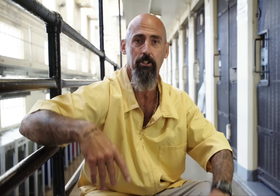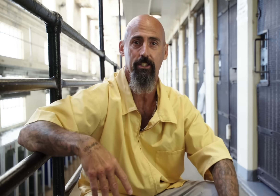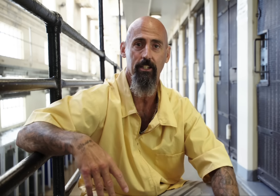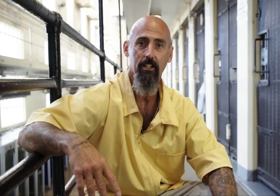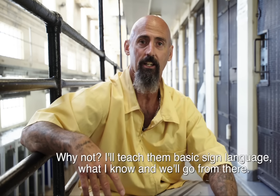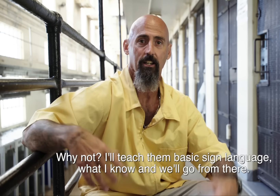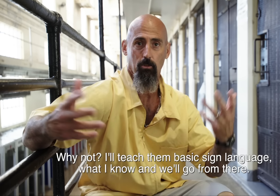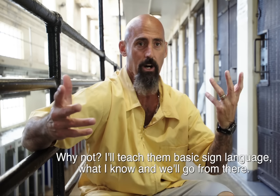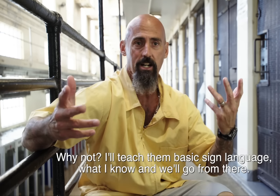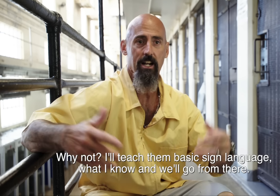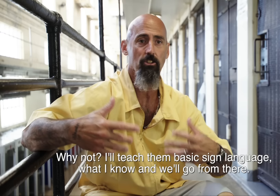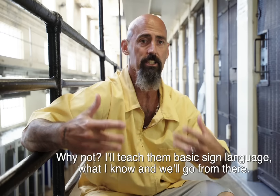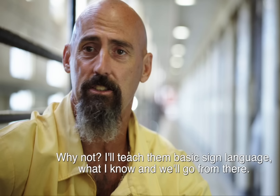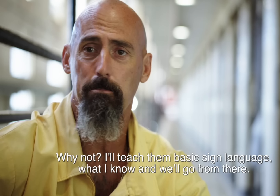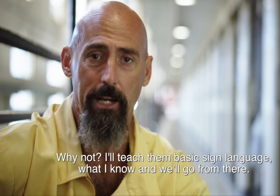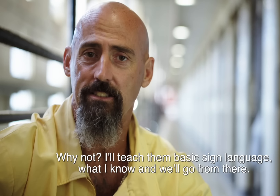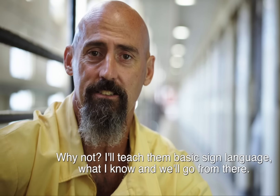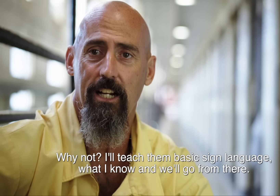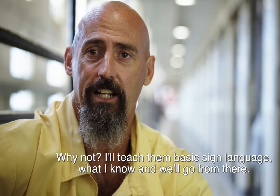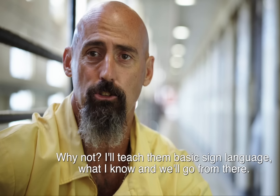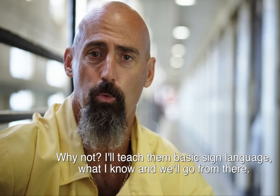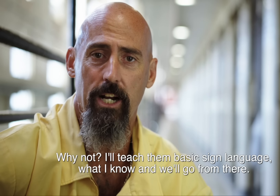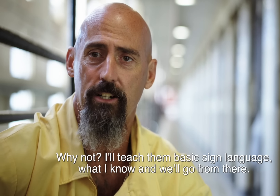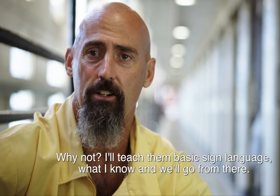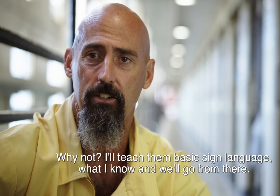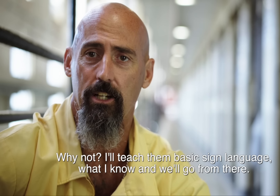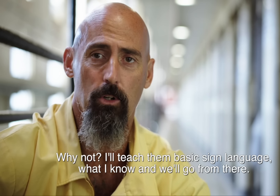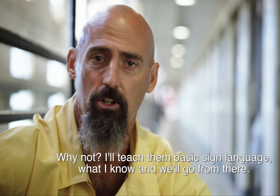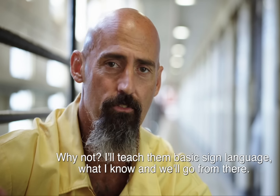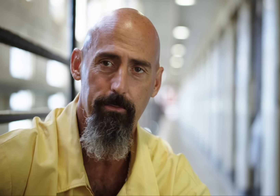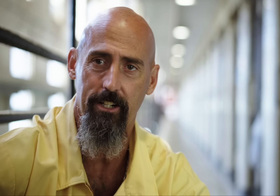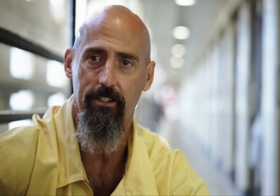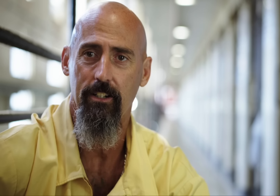community. Why not? I'll teach them basic sign language, what I know, and we'll go from there.